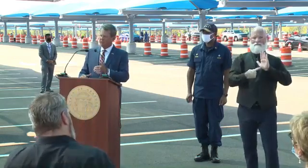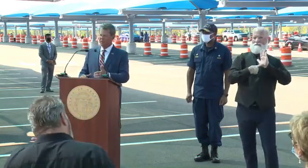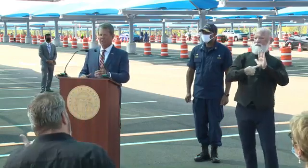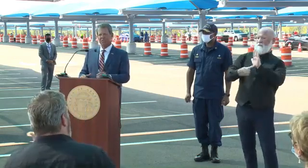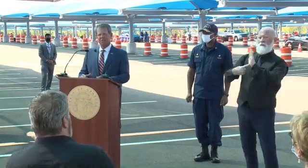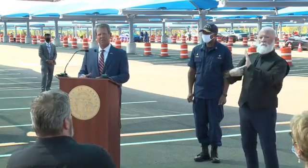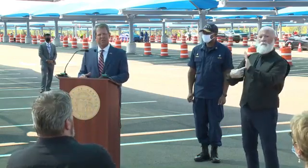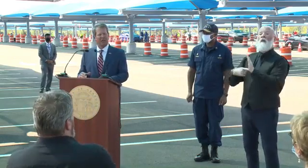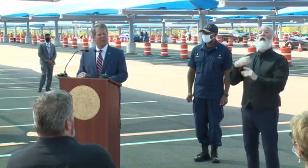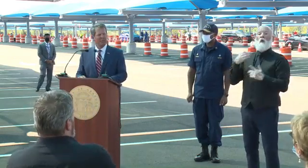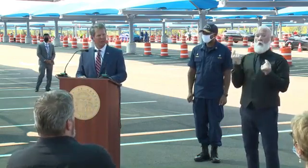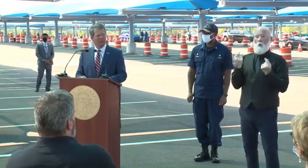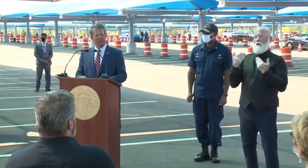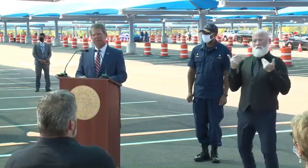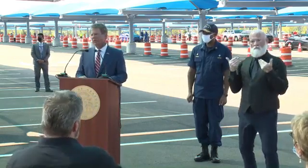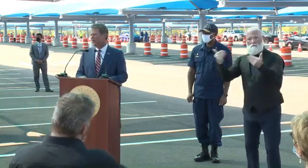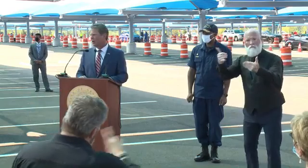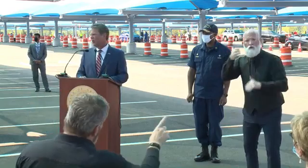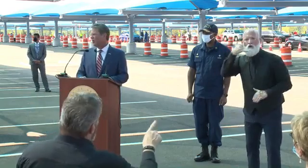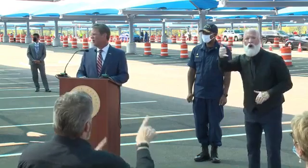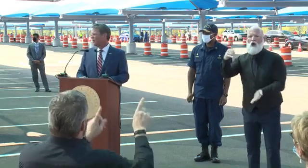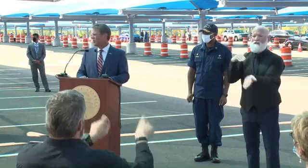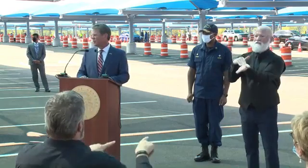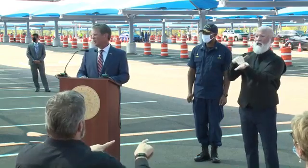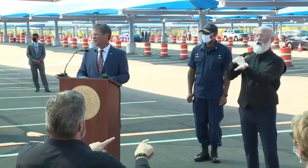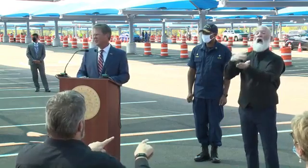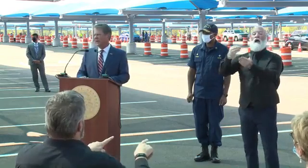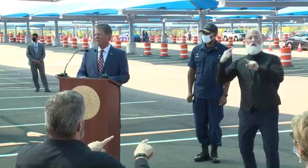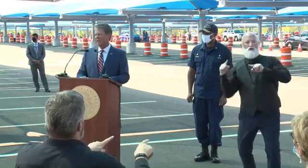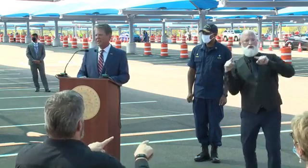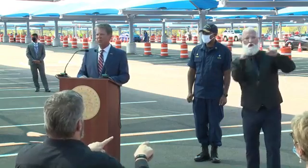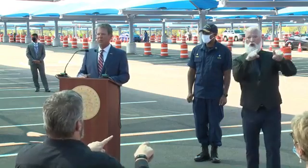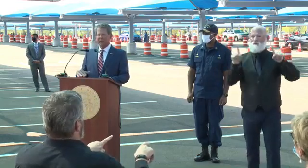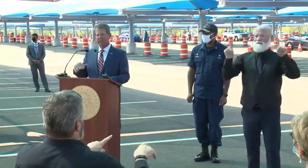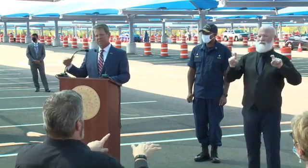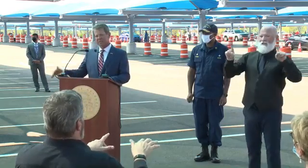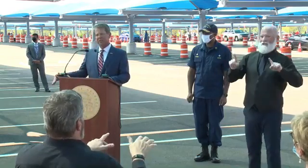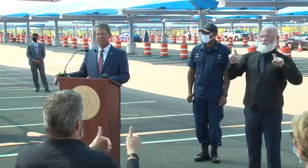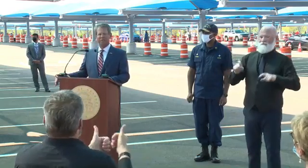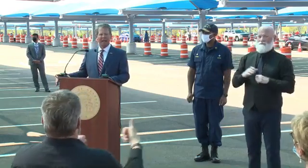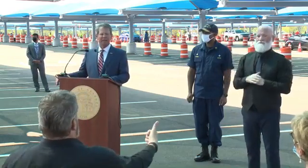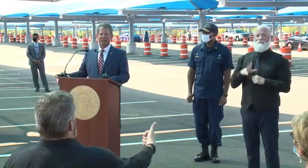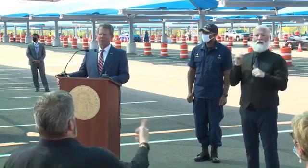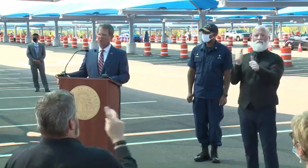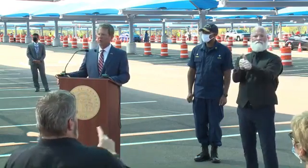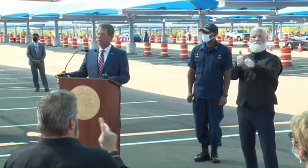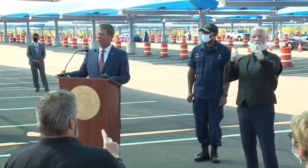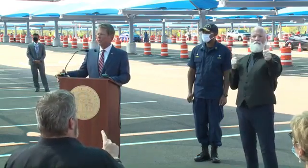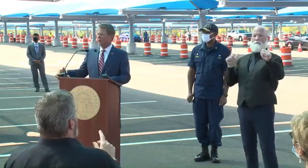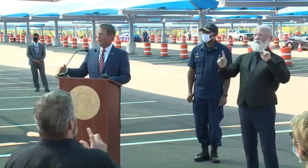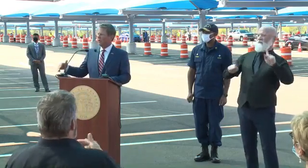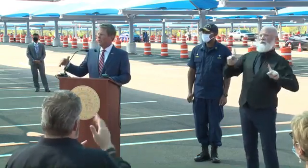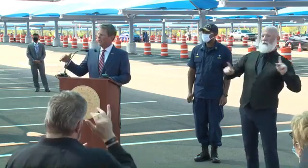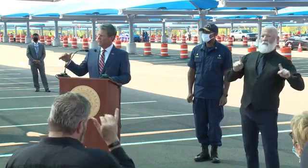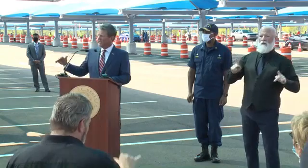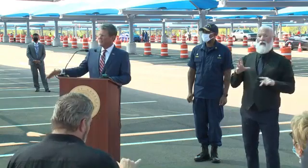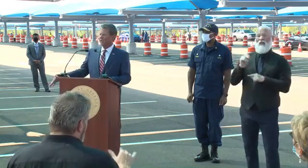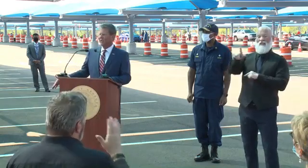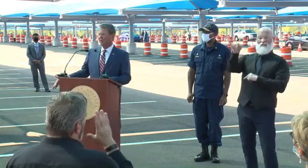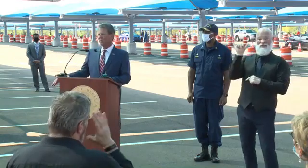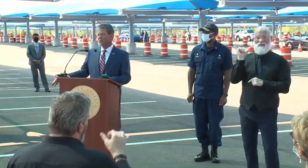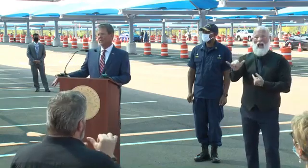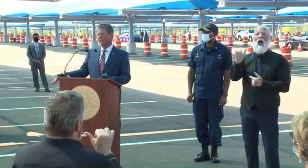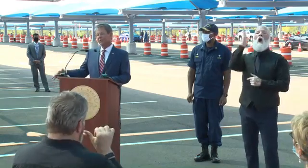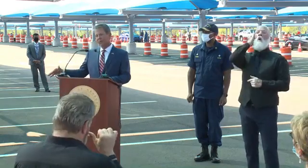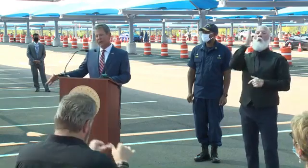then, you know, distance yourself from people until you know the results of that test, where we can continue to flatten the curve and keep